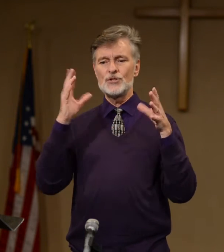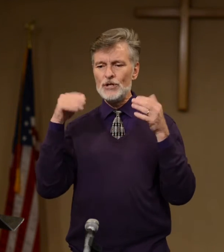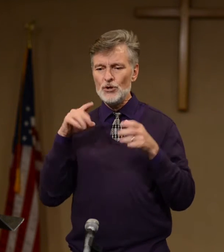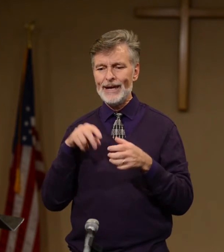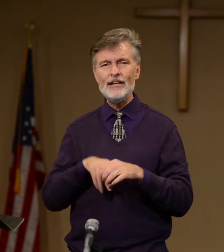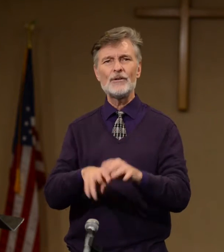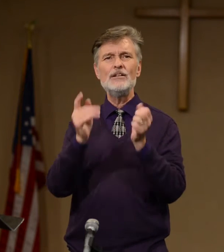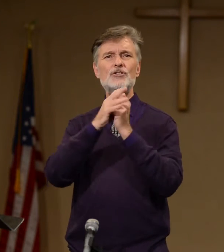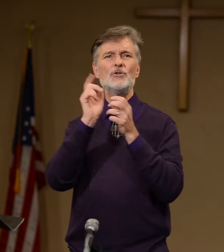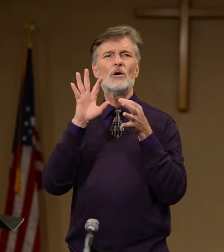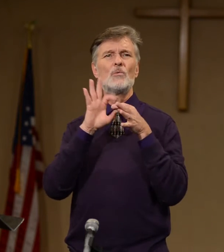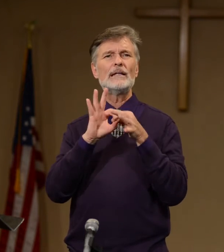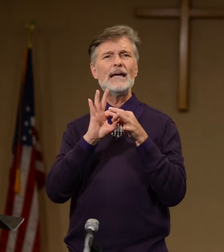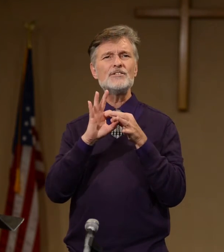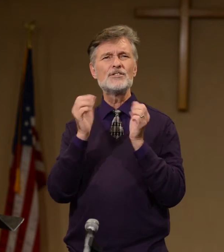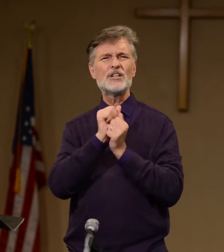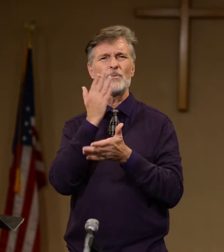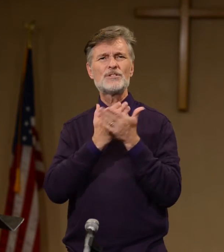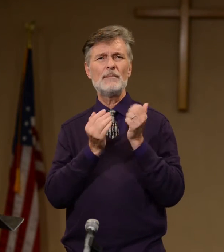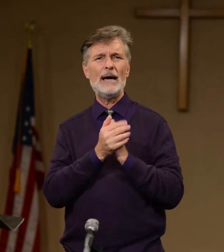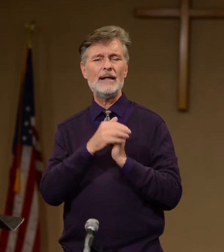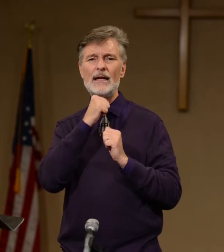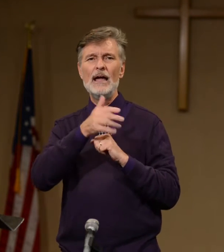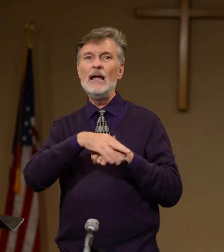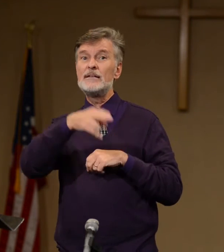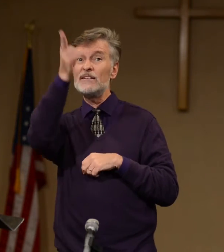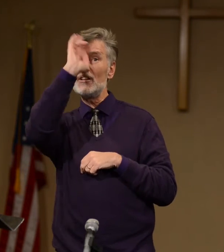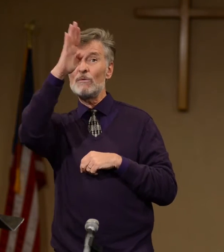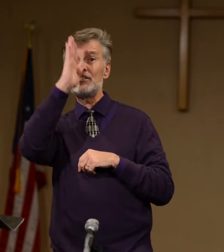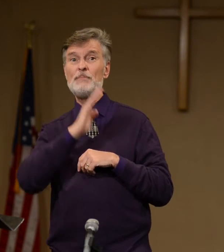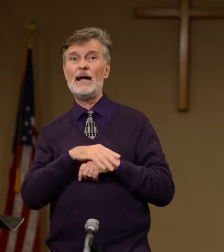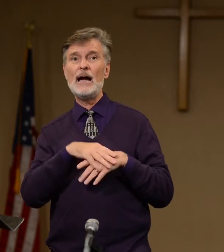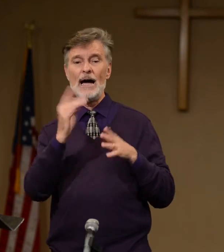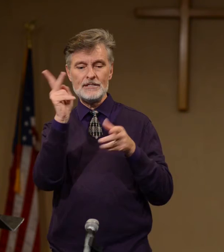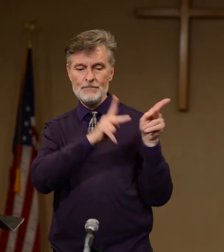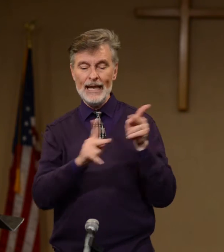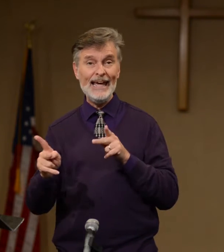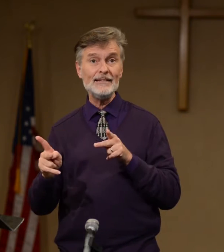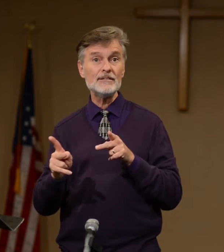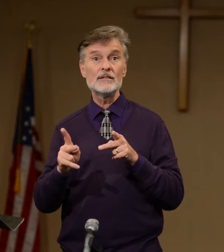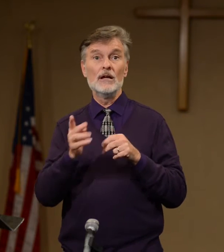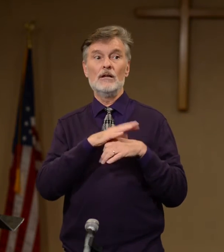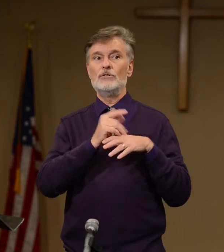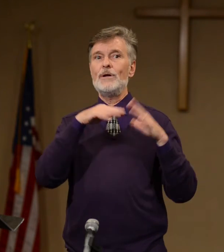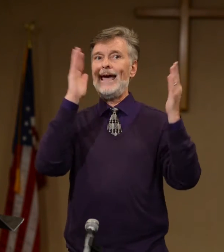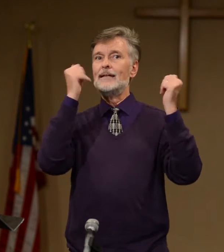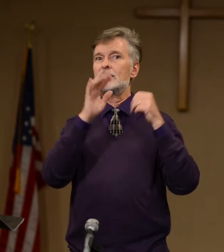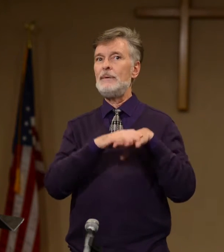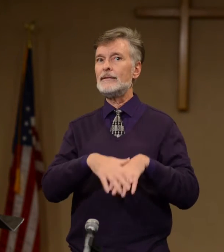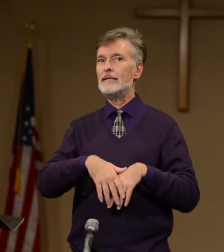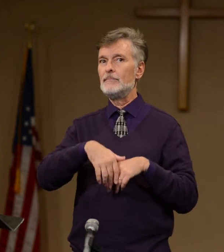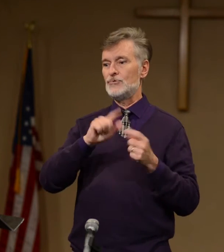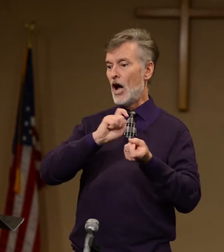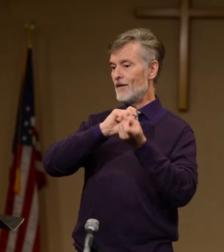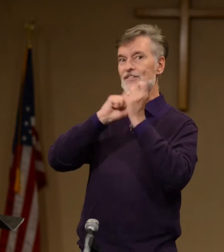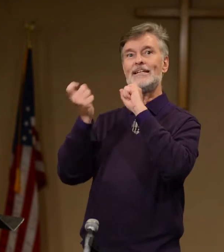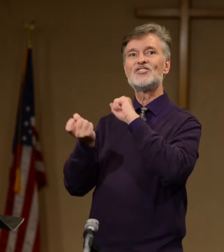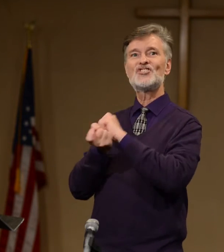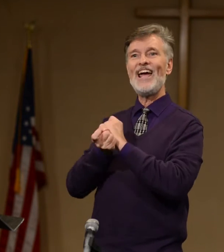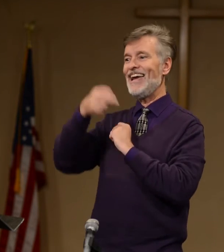when you enter into a relationship with somebody that doesn't respect God's plans, you can't expect them to all of a sudden change